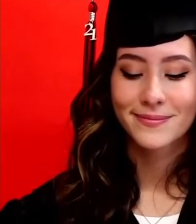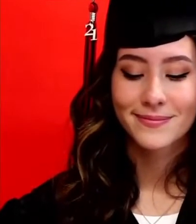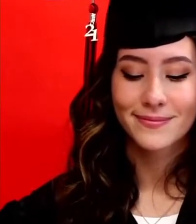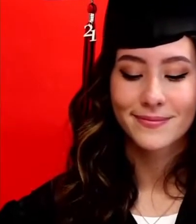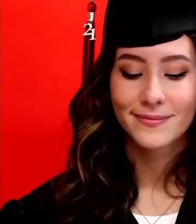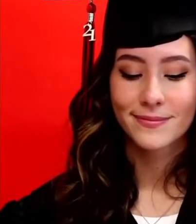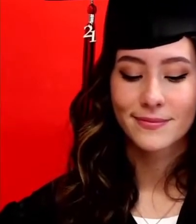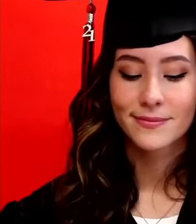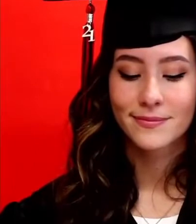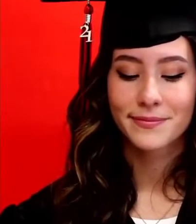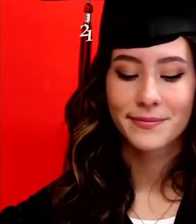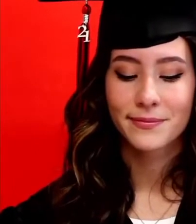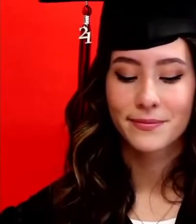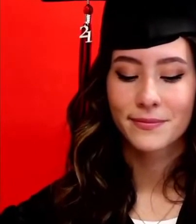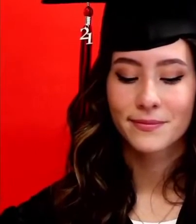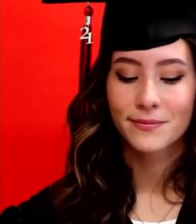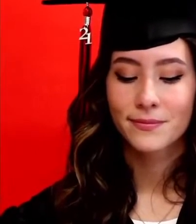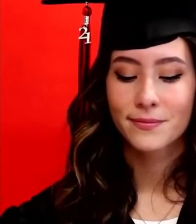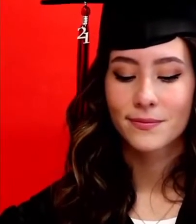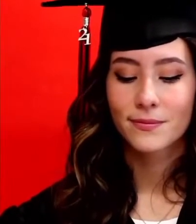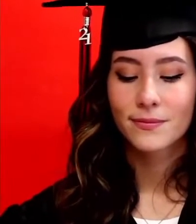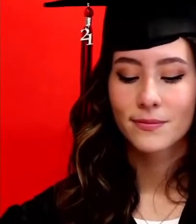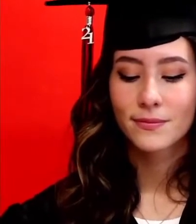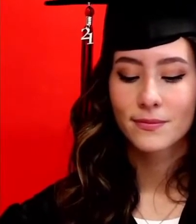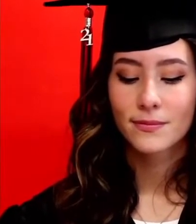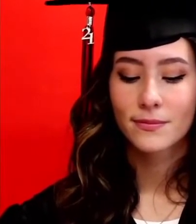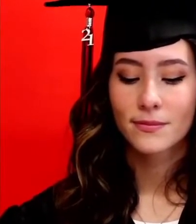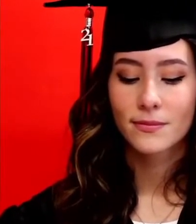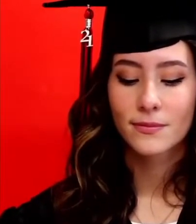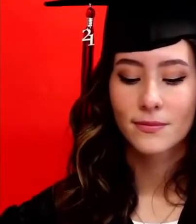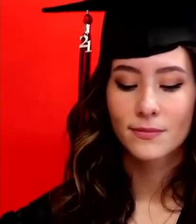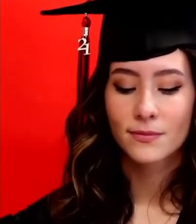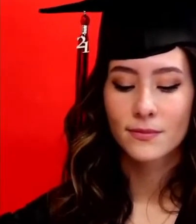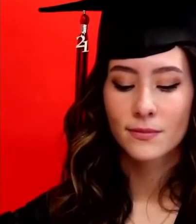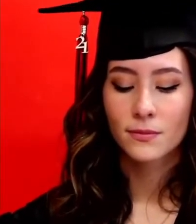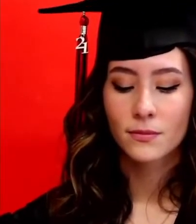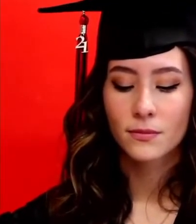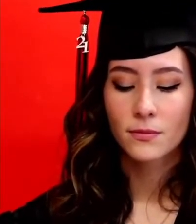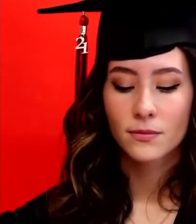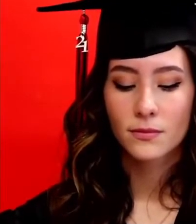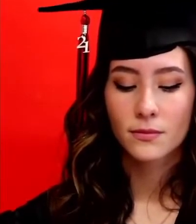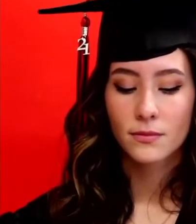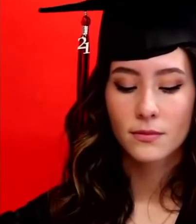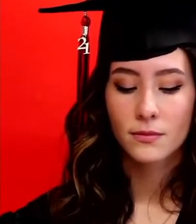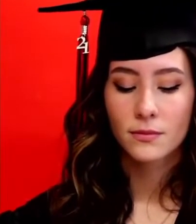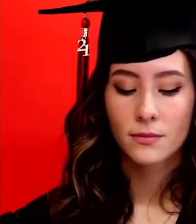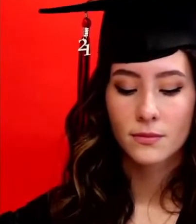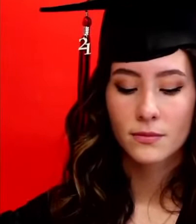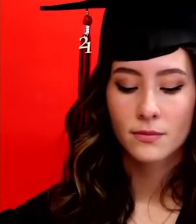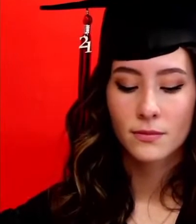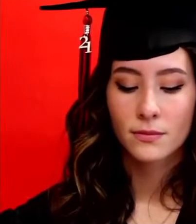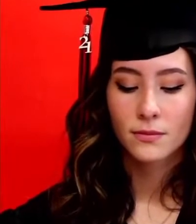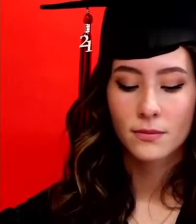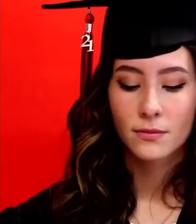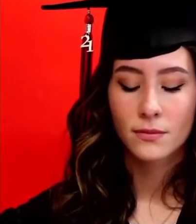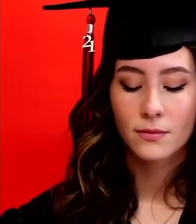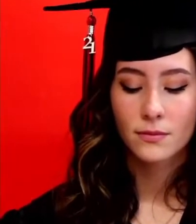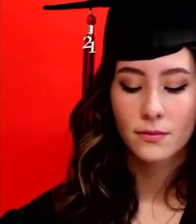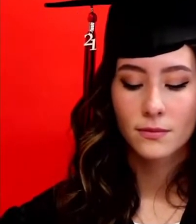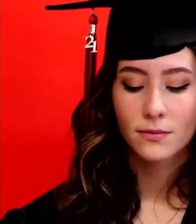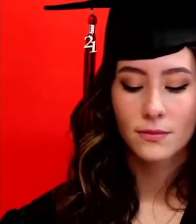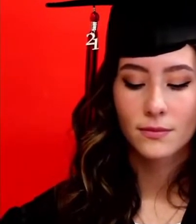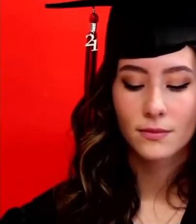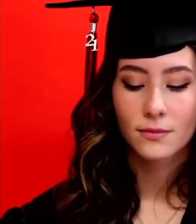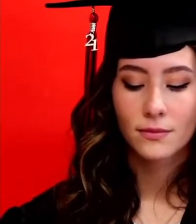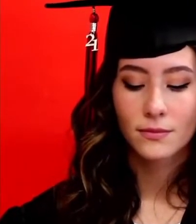that decision of where to go or what to do may not be so clear. I do hope that where each of us end up is a place where positive skills can be